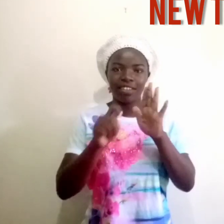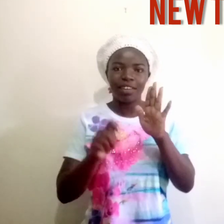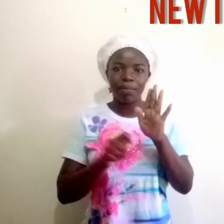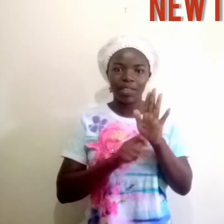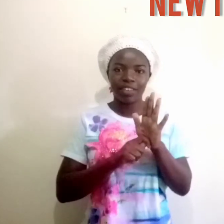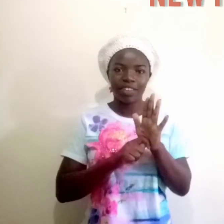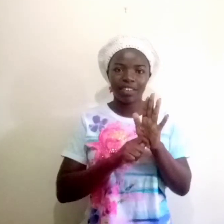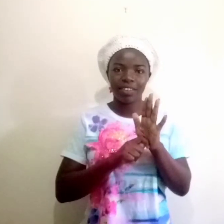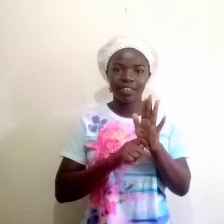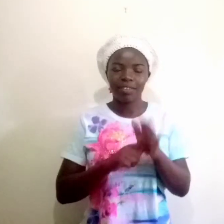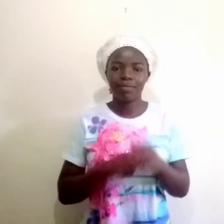Testament.